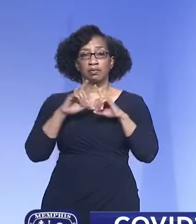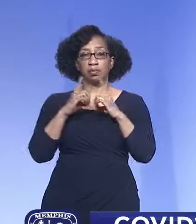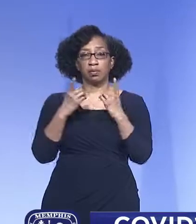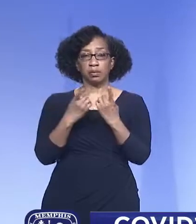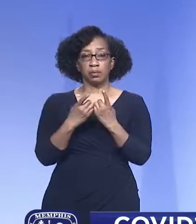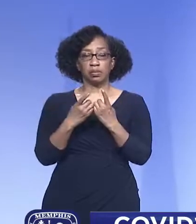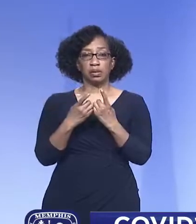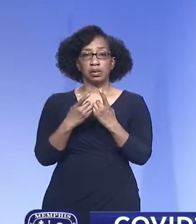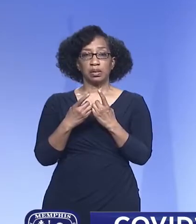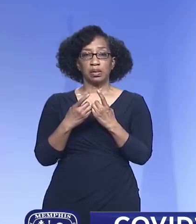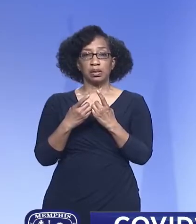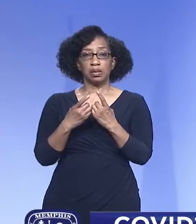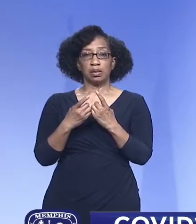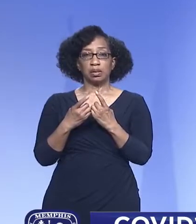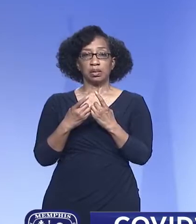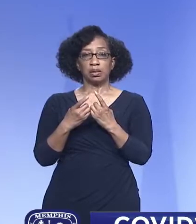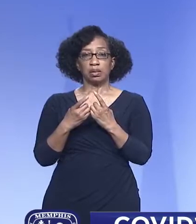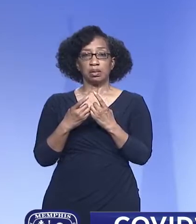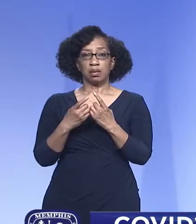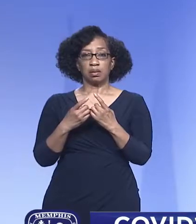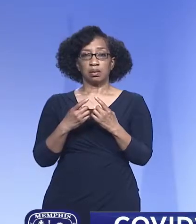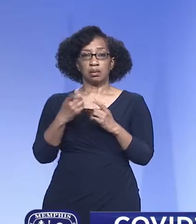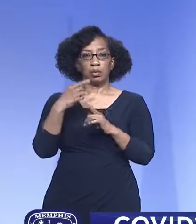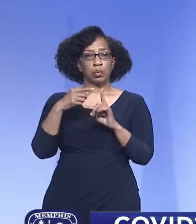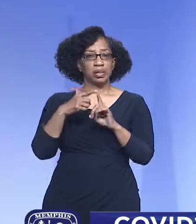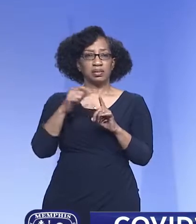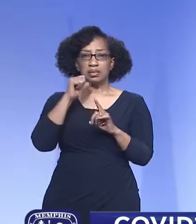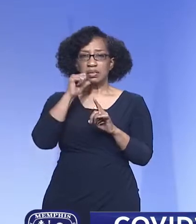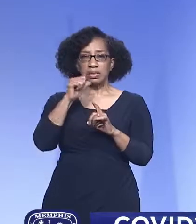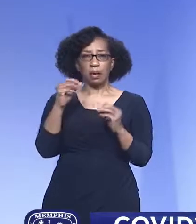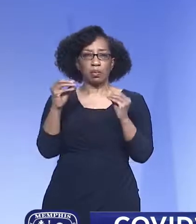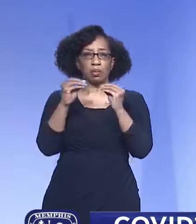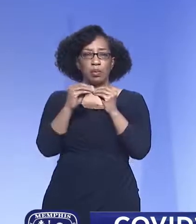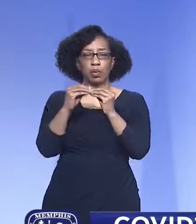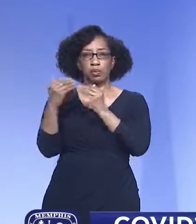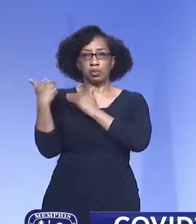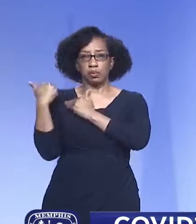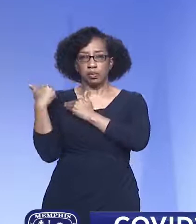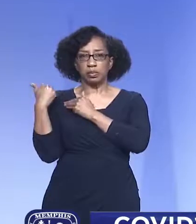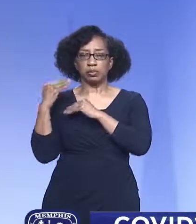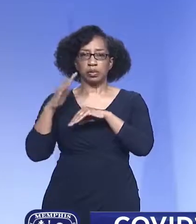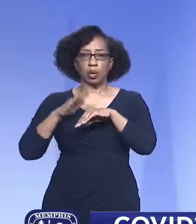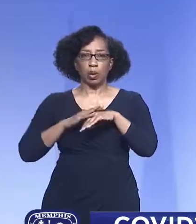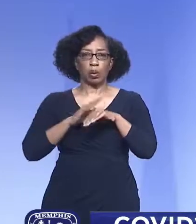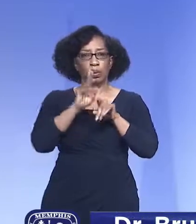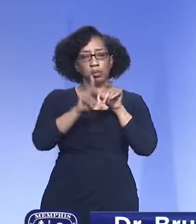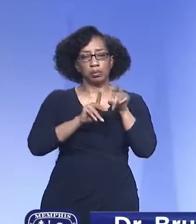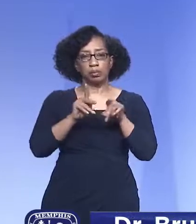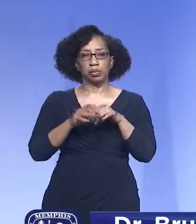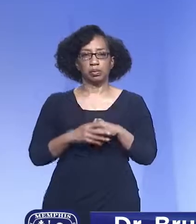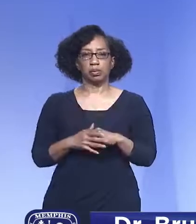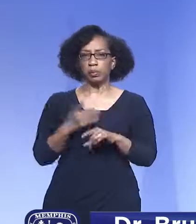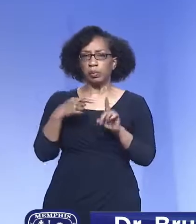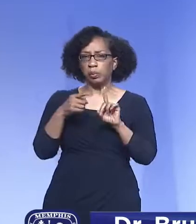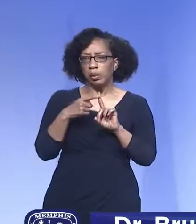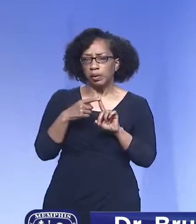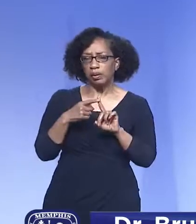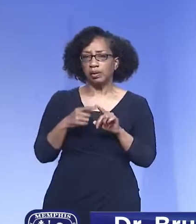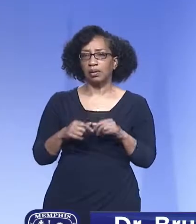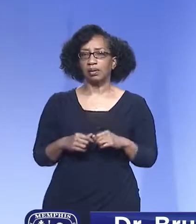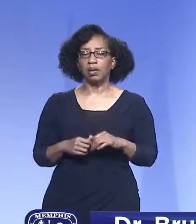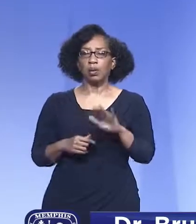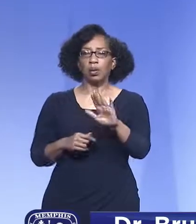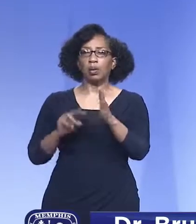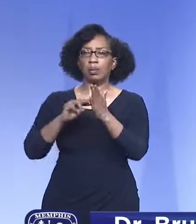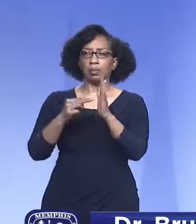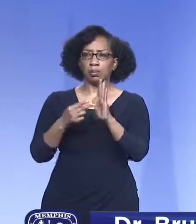more responsibility on the individual? Well, I'm not saying that it has not placed more responsibility,